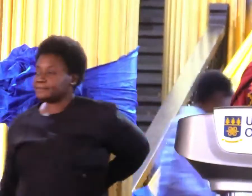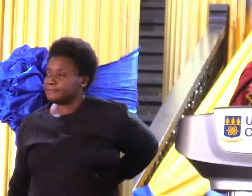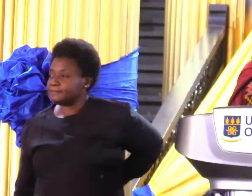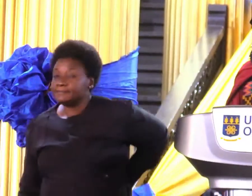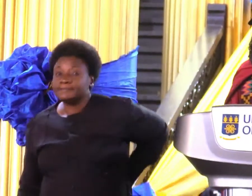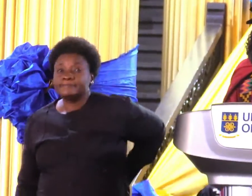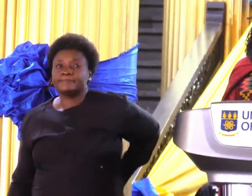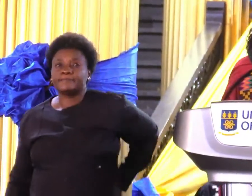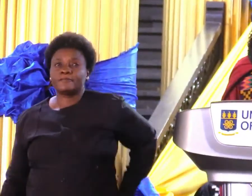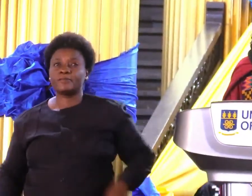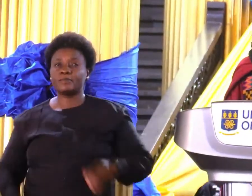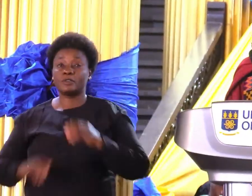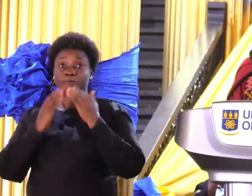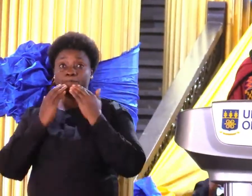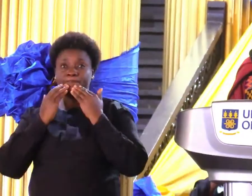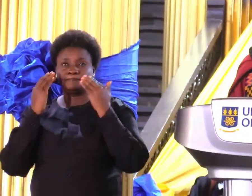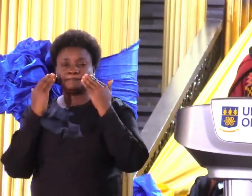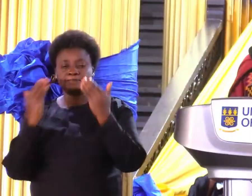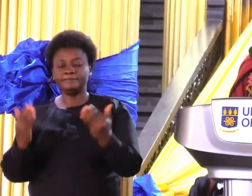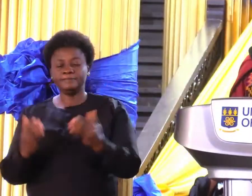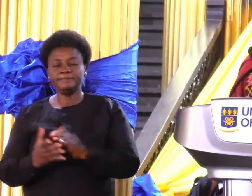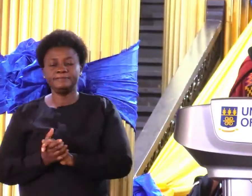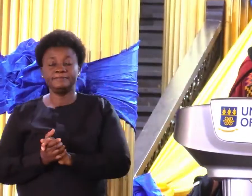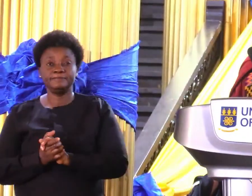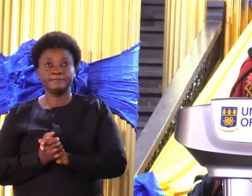Thank you very much.